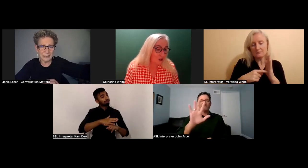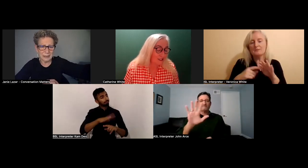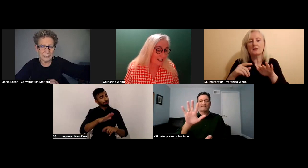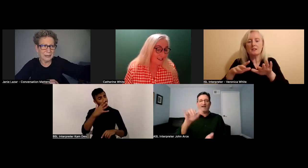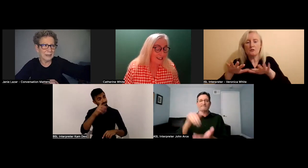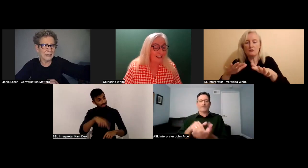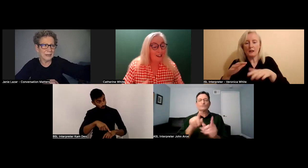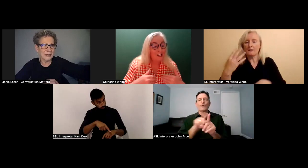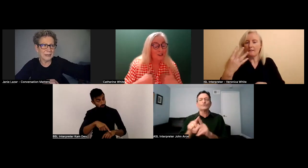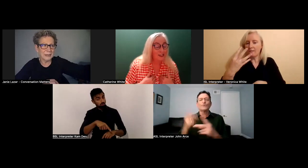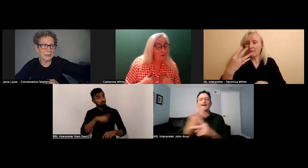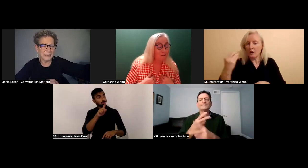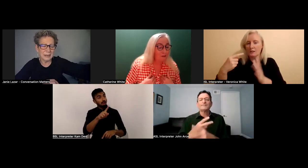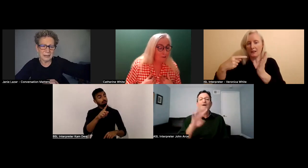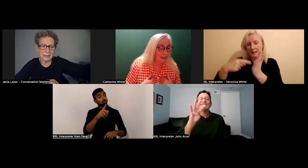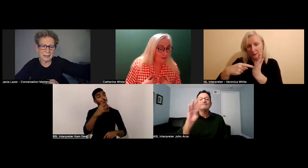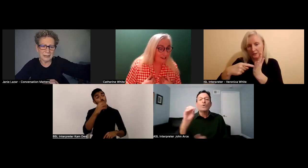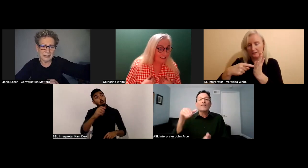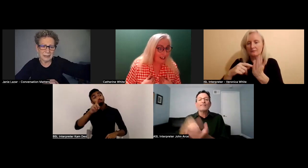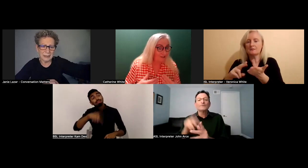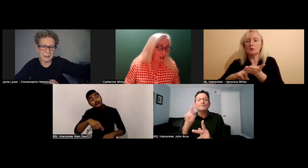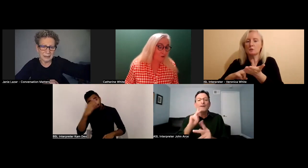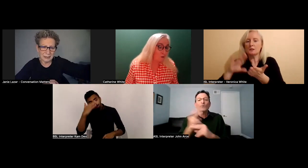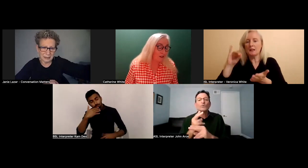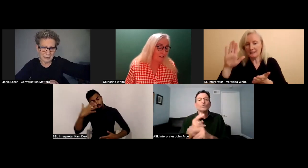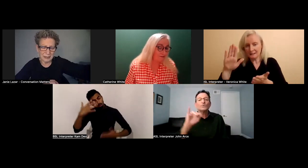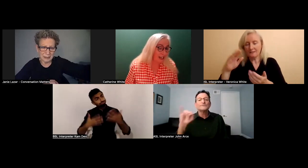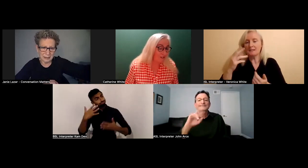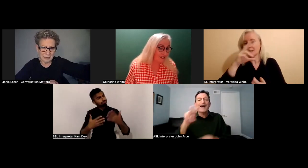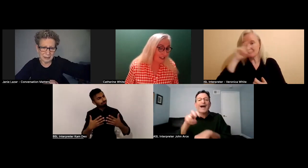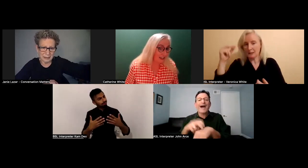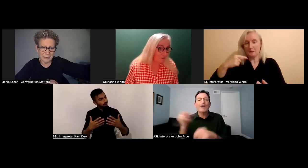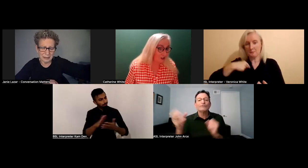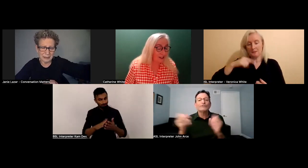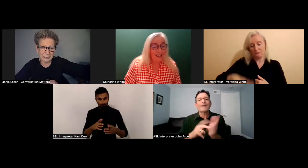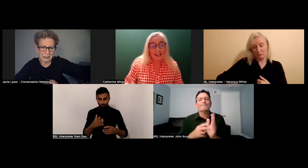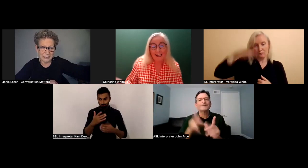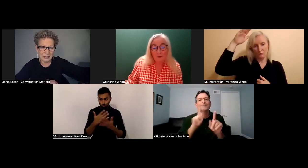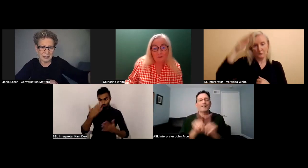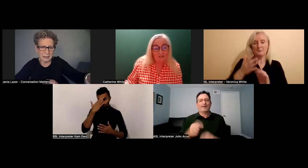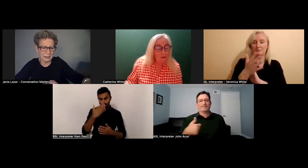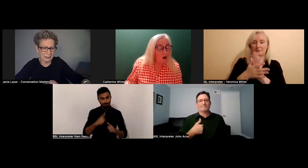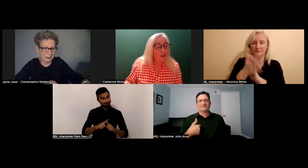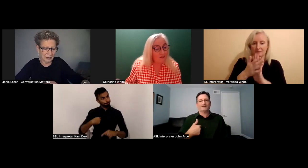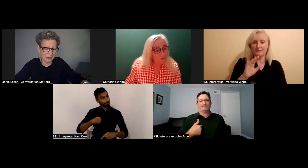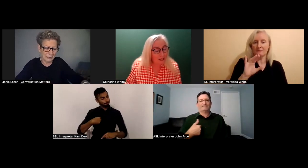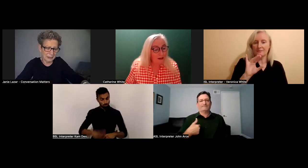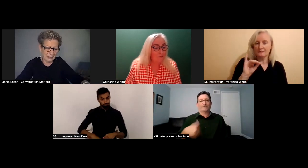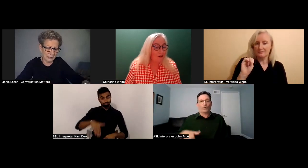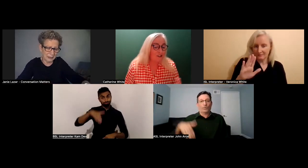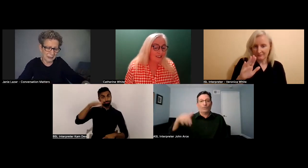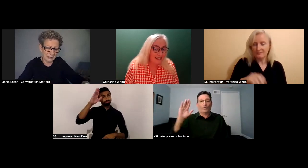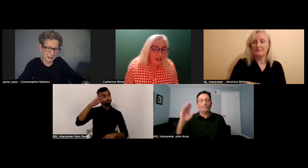people that use ISL. So that would be people like myself that grew up with Irish Sign Language, and then it would be other